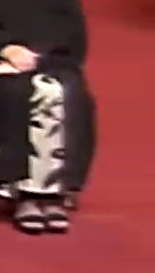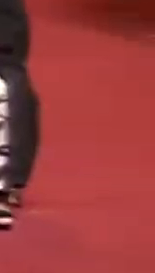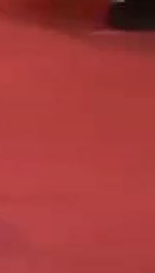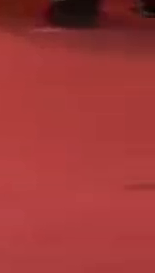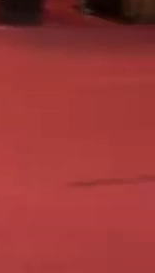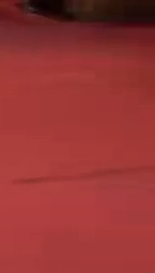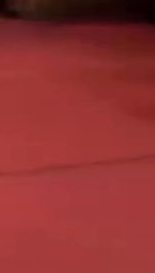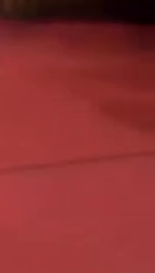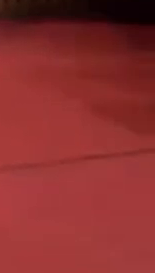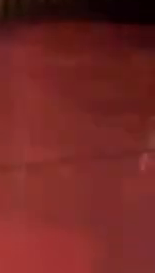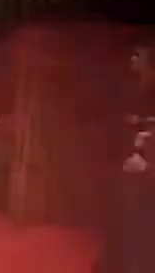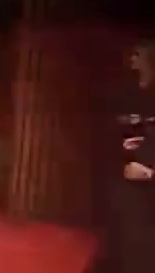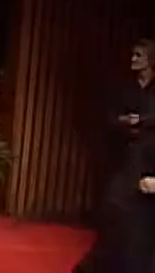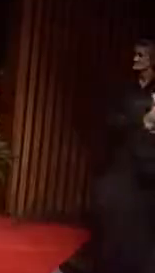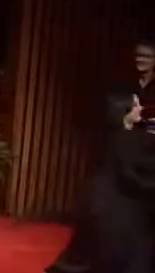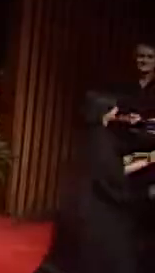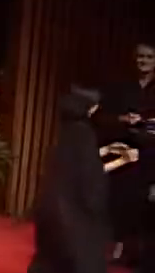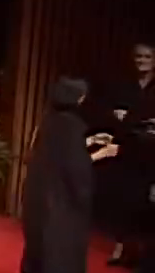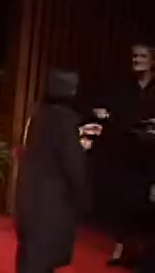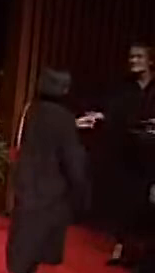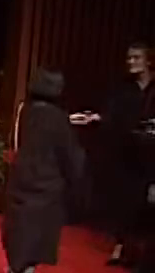Anne Ebunu.